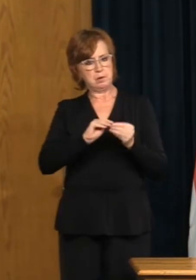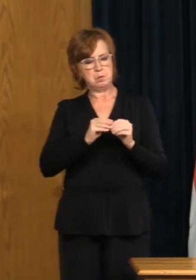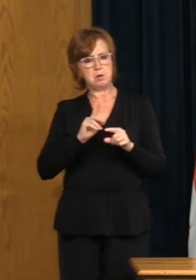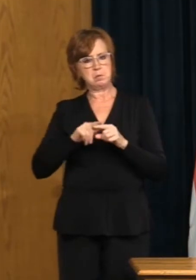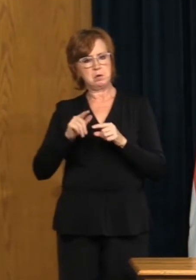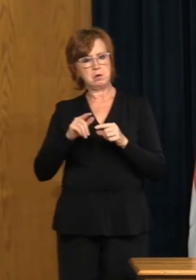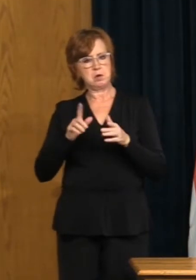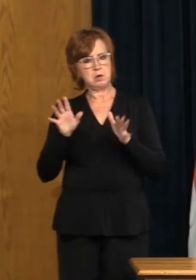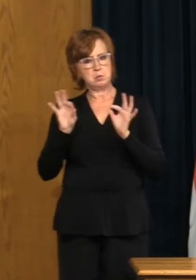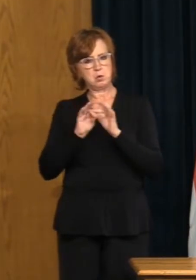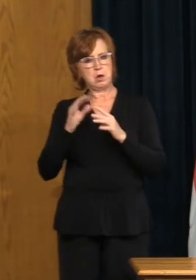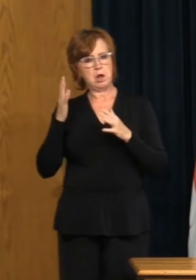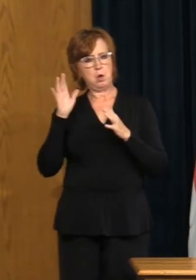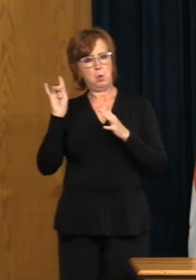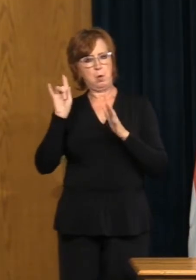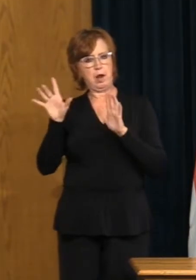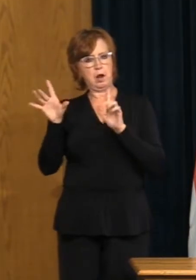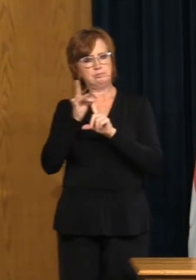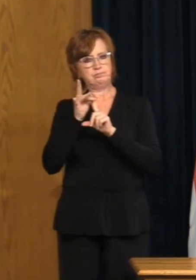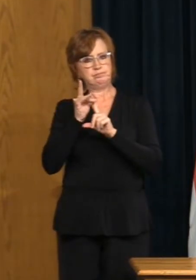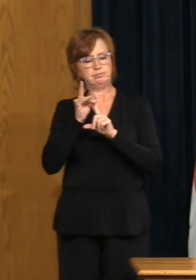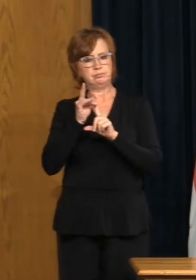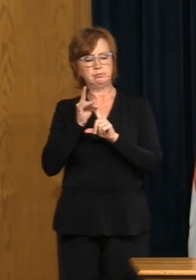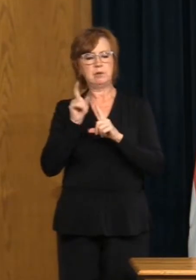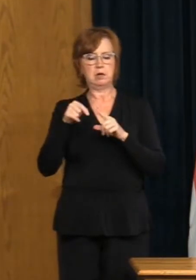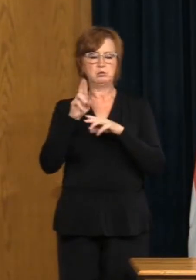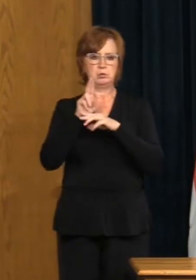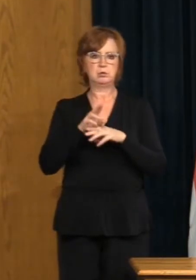I think that's going to be the cycle that we need to get used to.